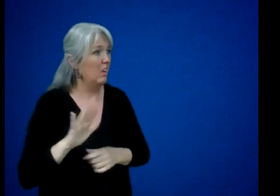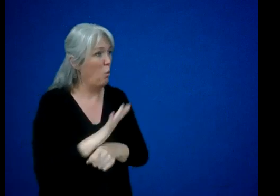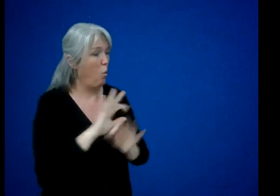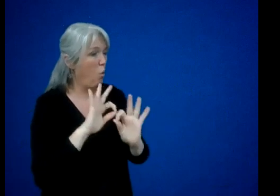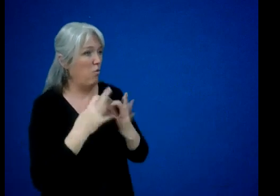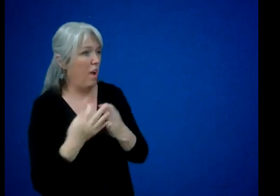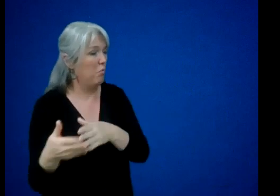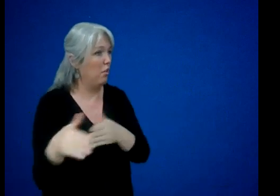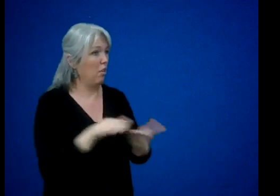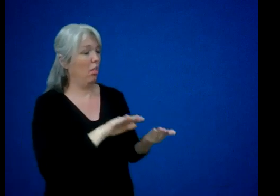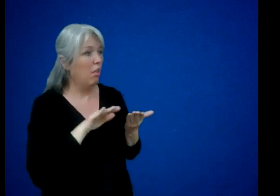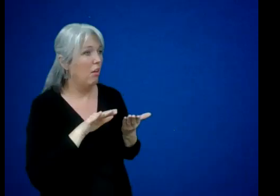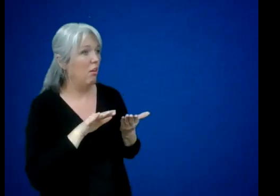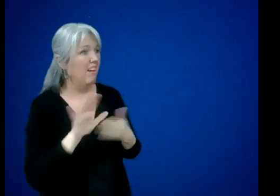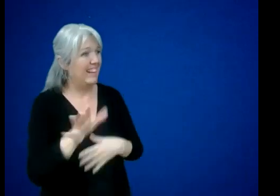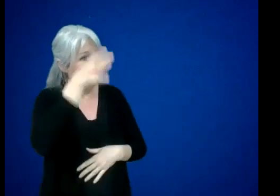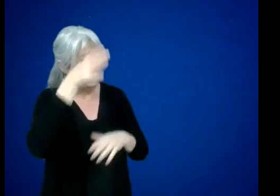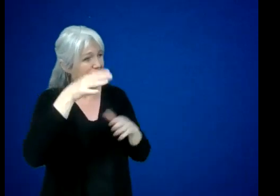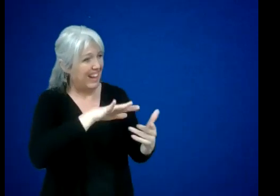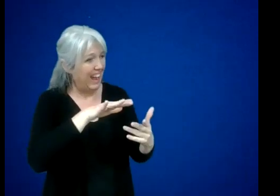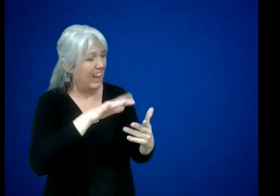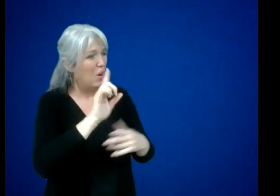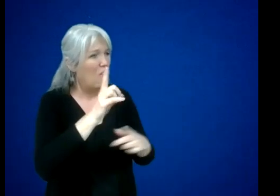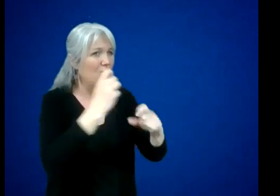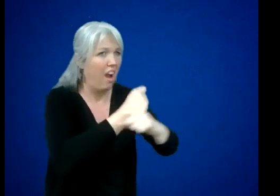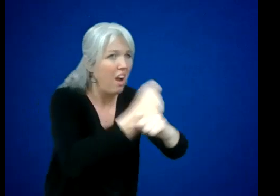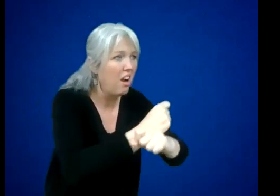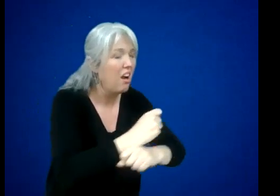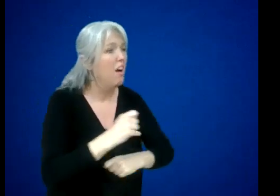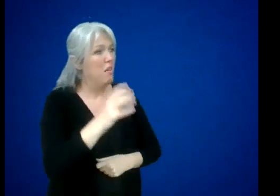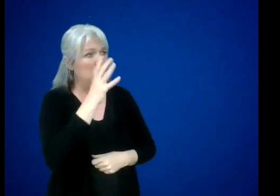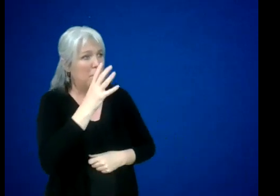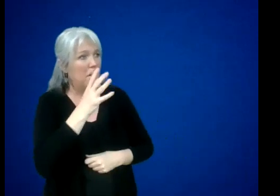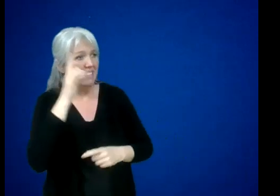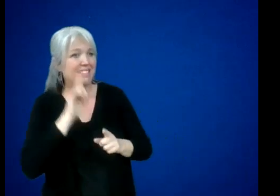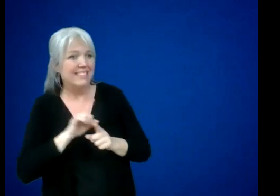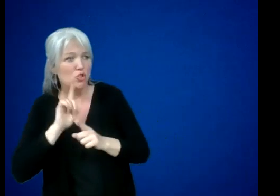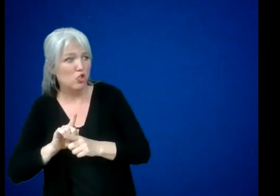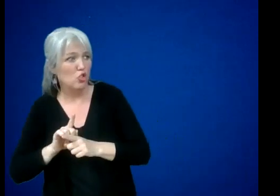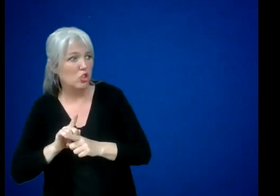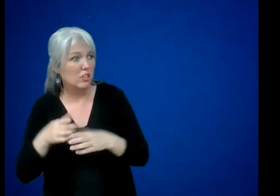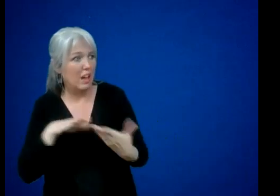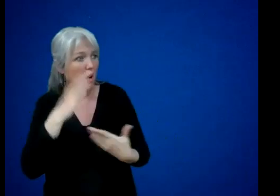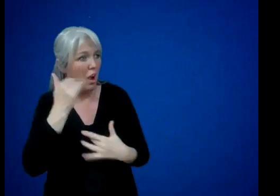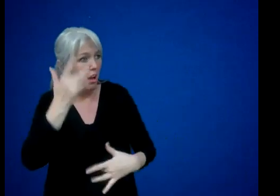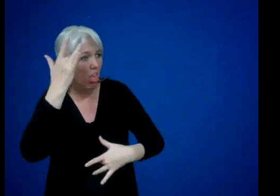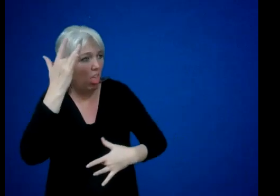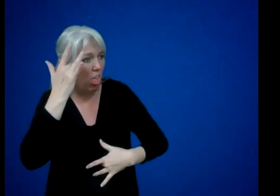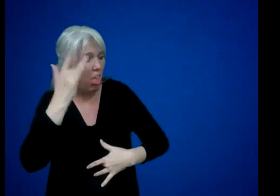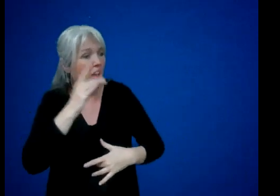was dead. His daddy died fighting, and his mama and his sisters died from a disease, and the Yankees burned his